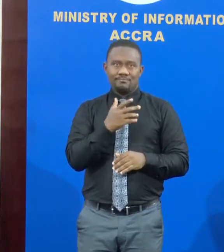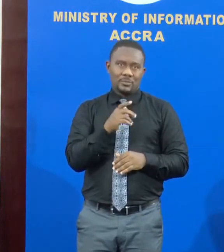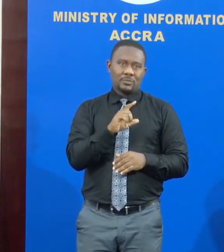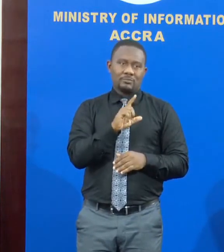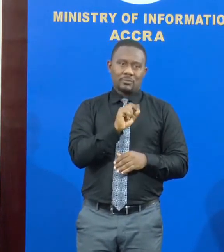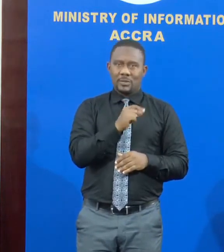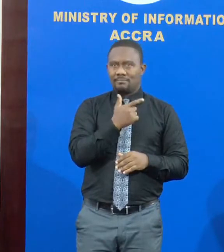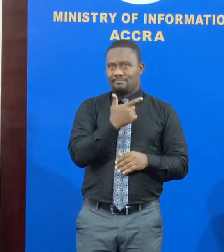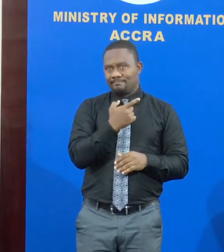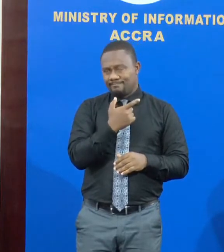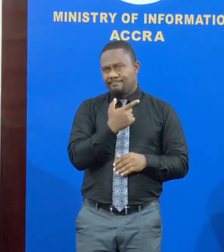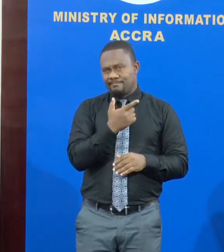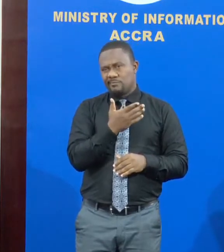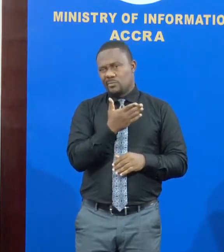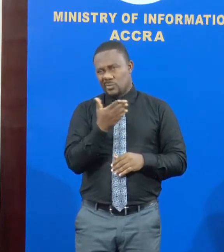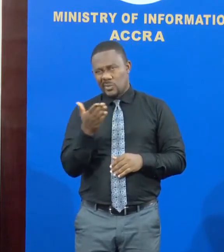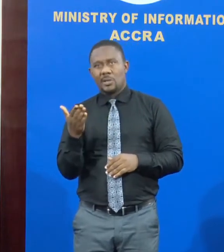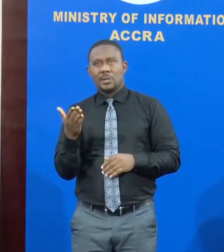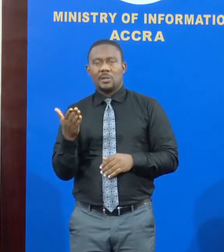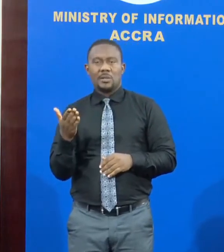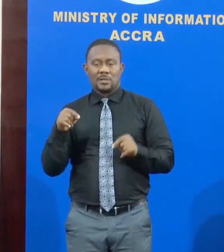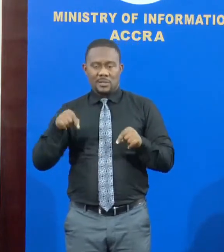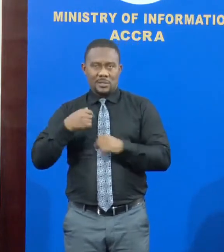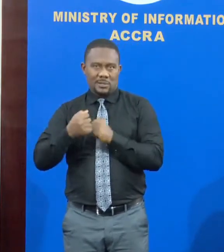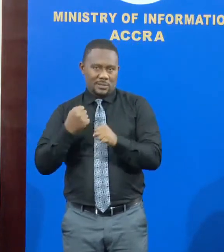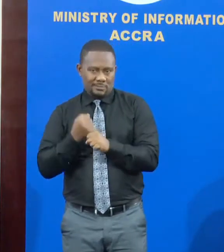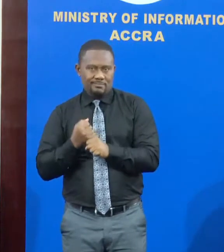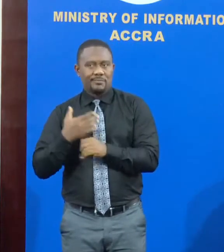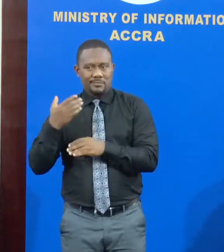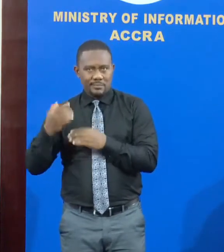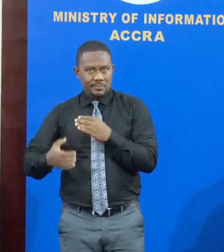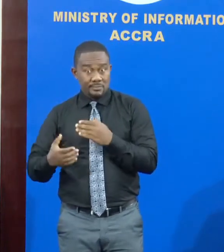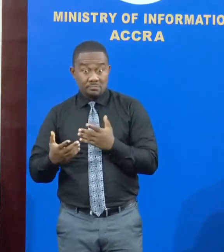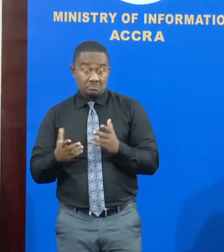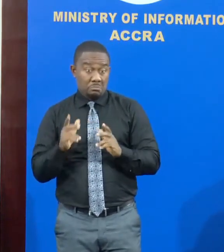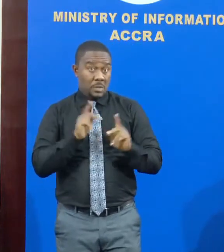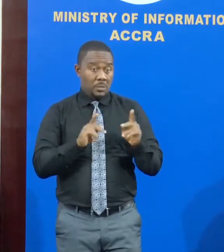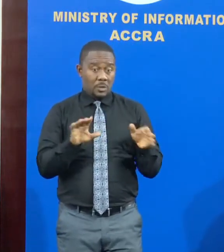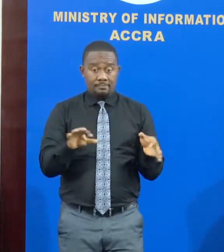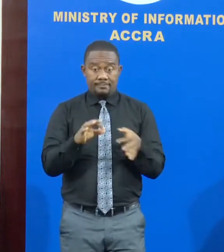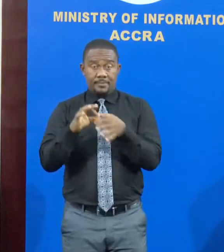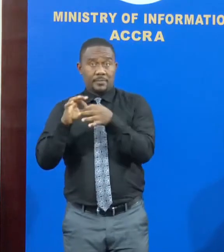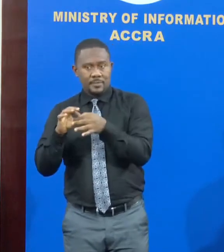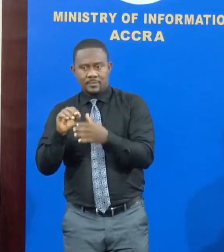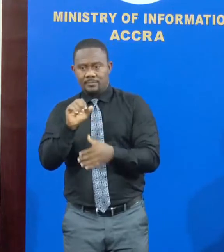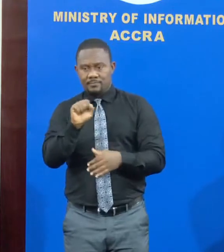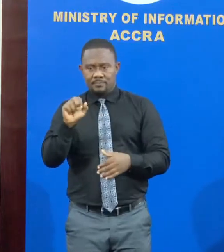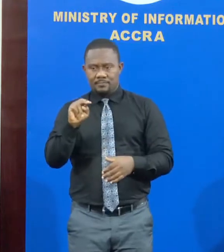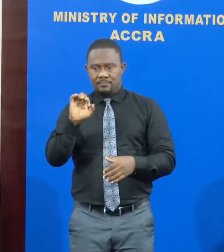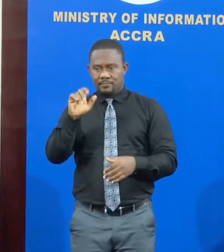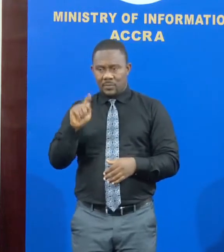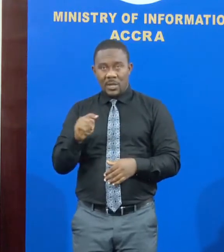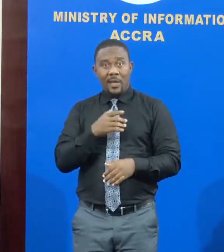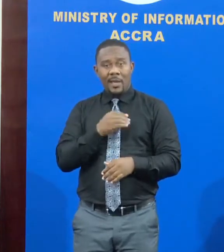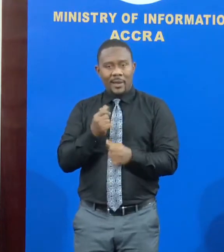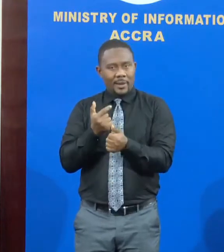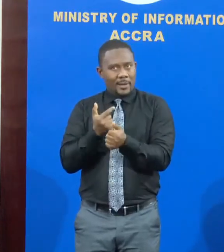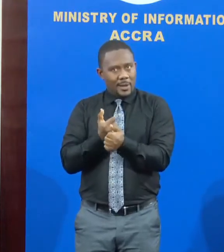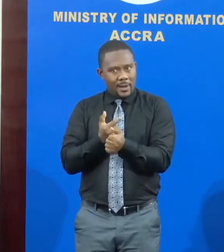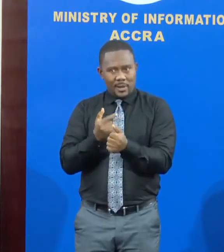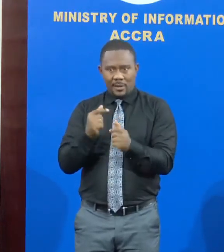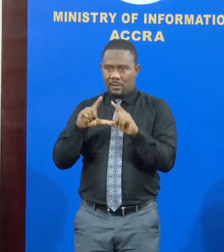completed by the end of this year. Individuals can now merge their SNIT and Ghana card